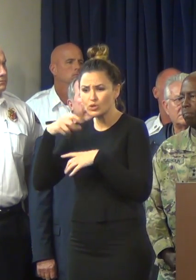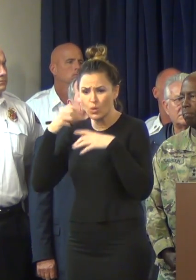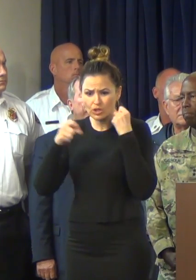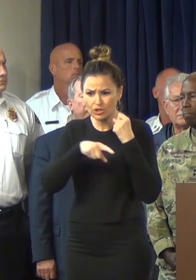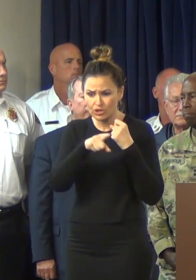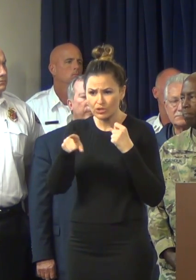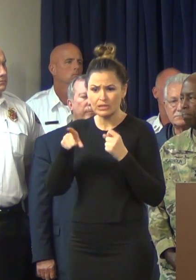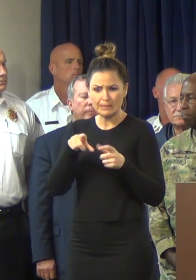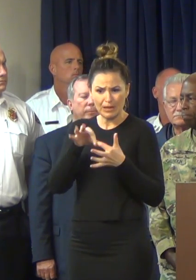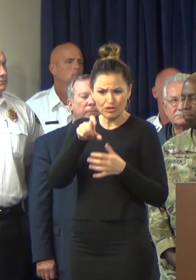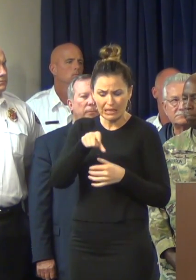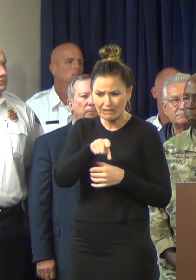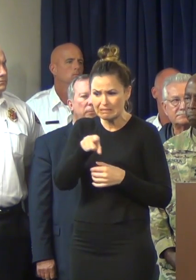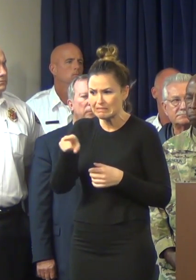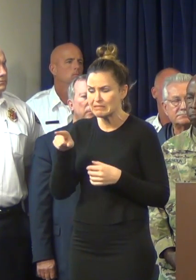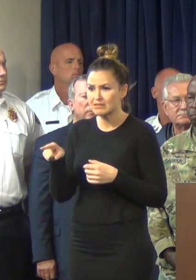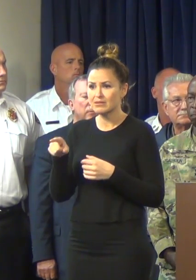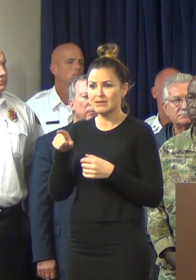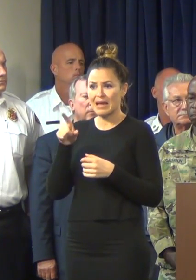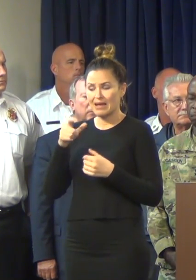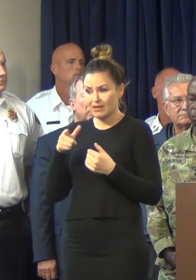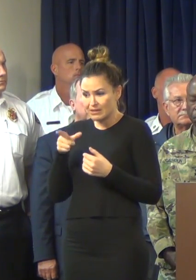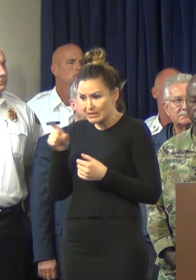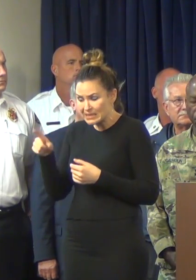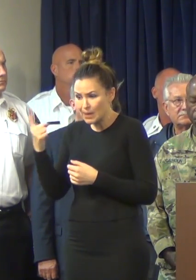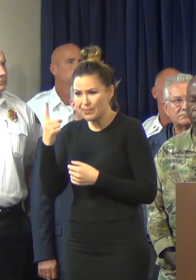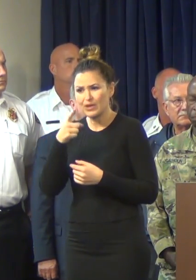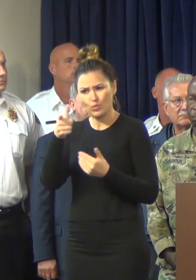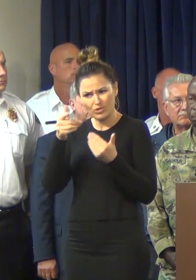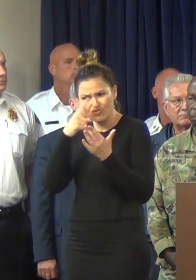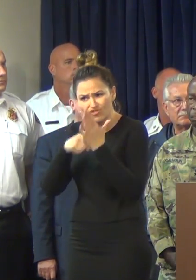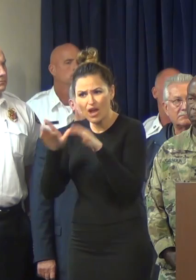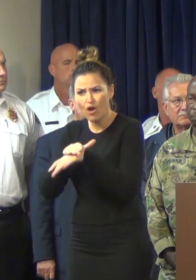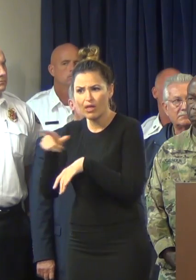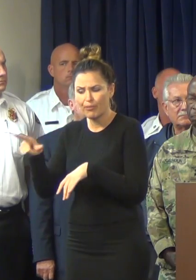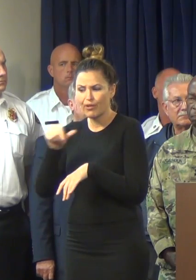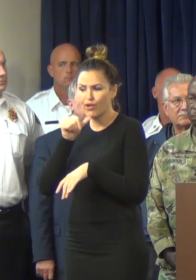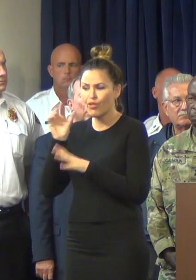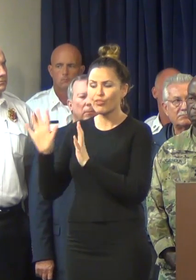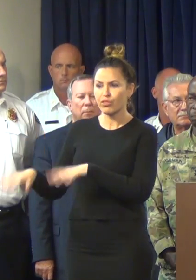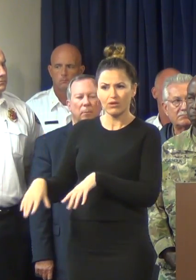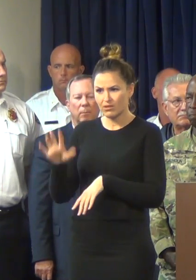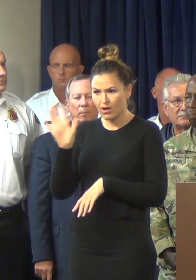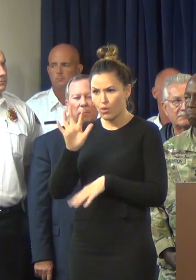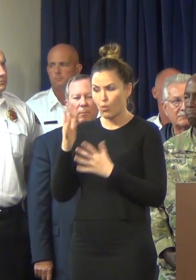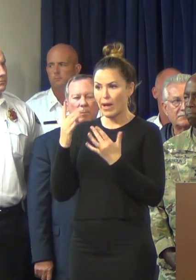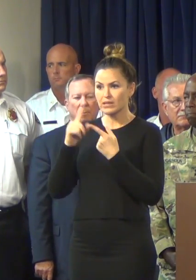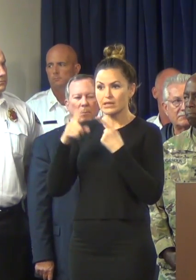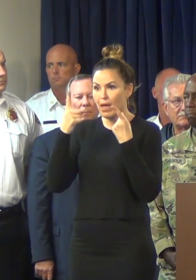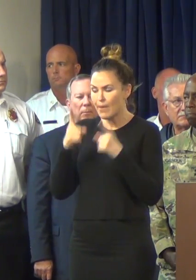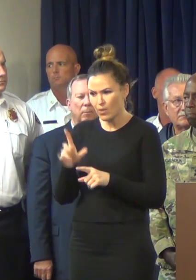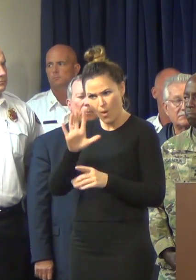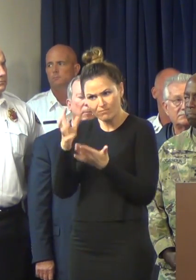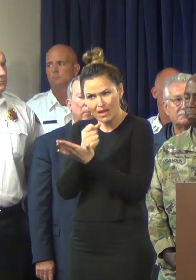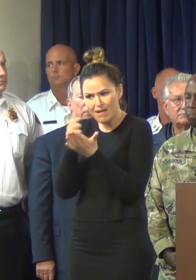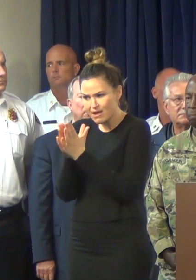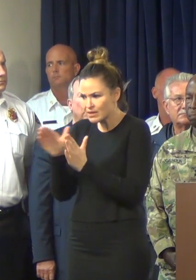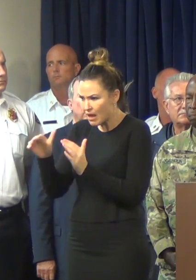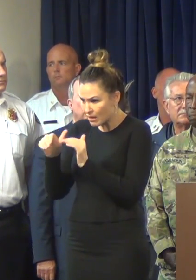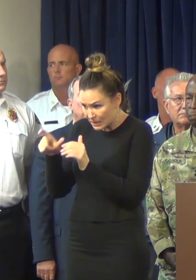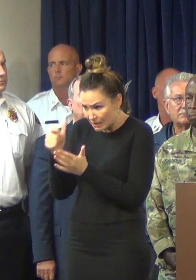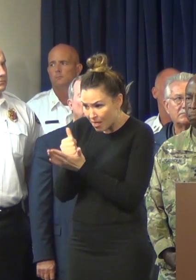special needs are. Anybody that might have a need that we can help them with, go check on them. Don't wait until something happens. Ask them now how you